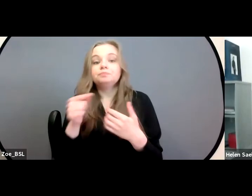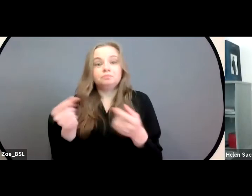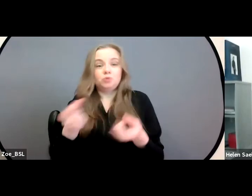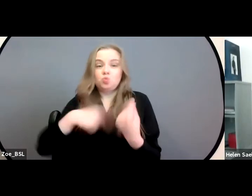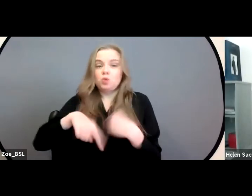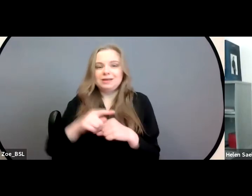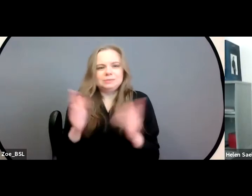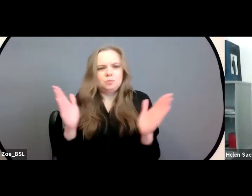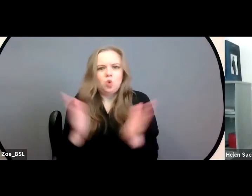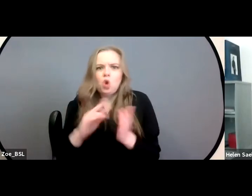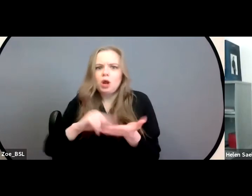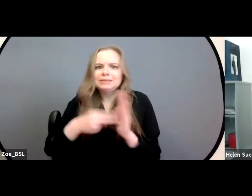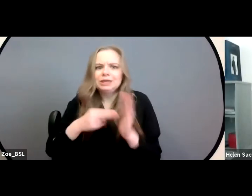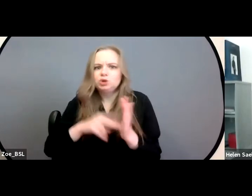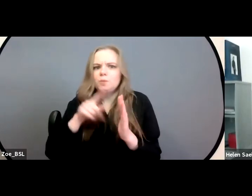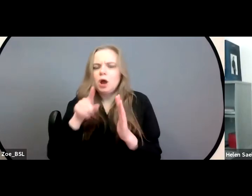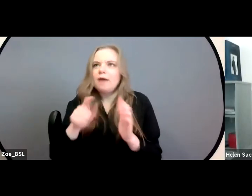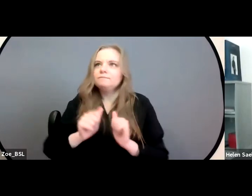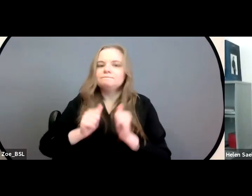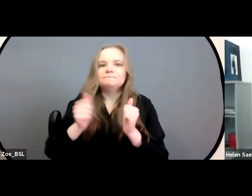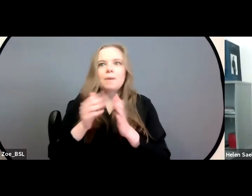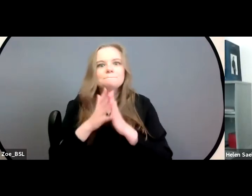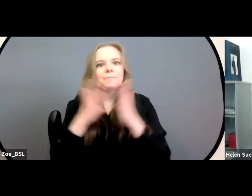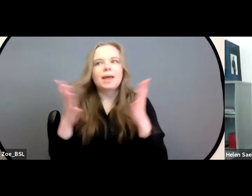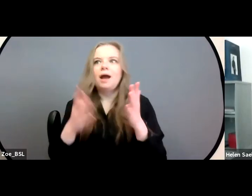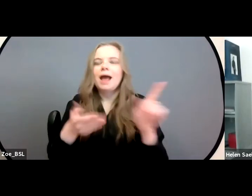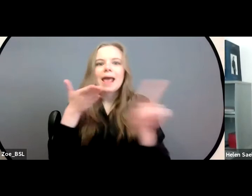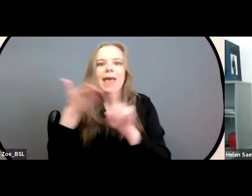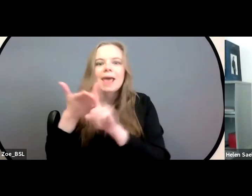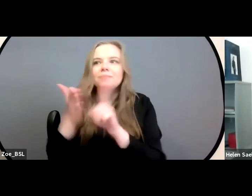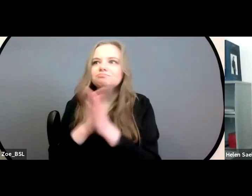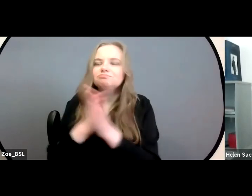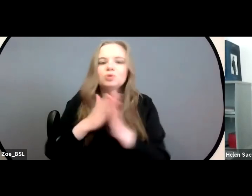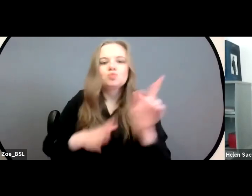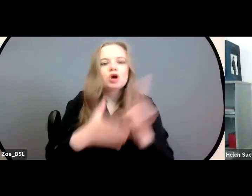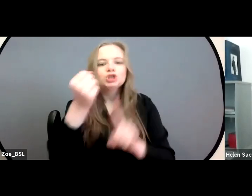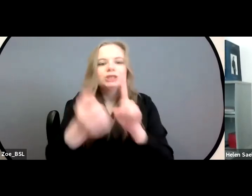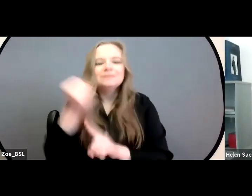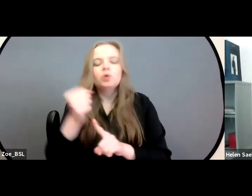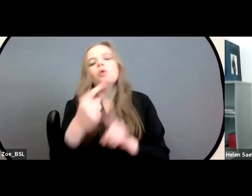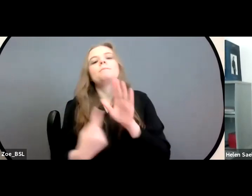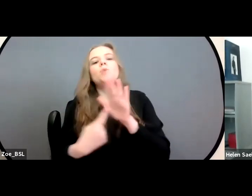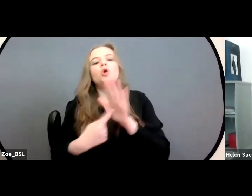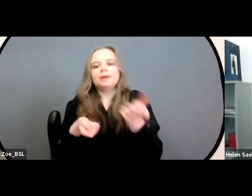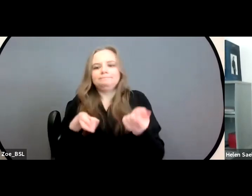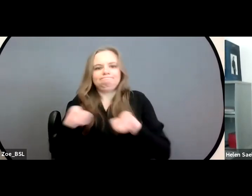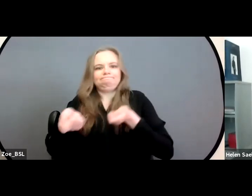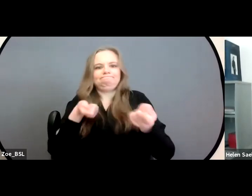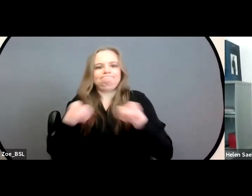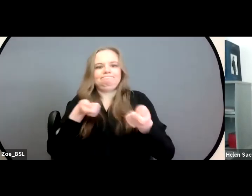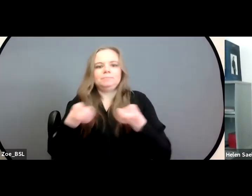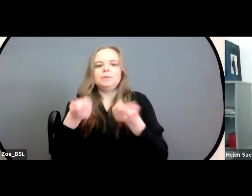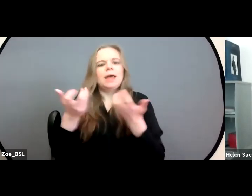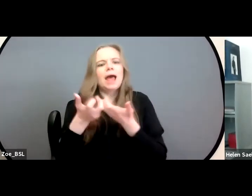with really big ambitions for our students, we find that we need to manage our ability to deliver everything we want to by working in partnership with